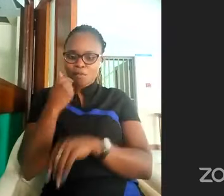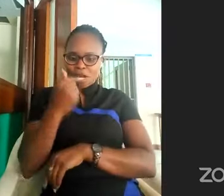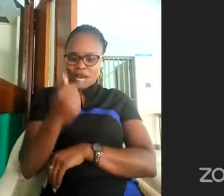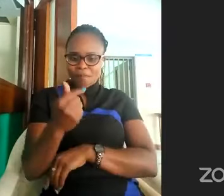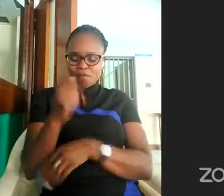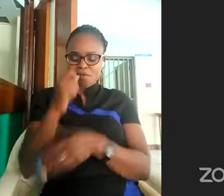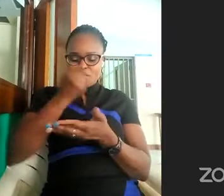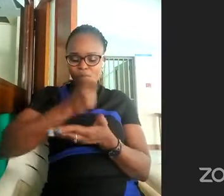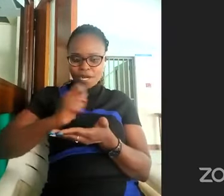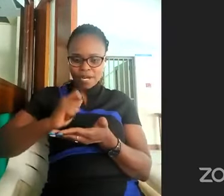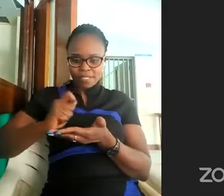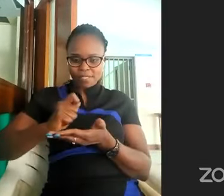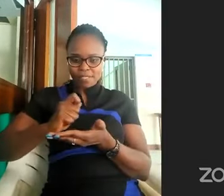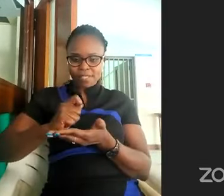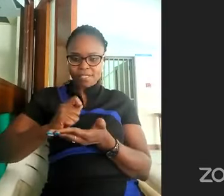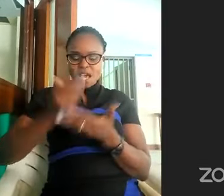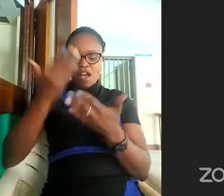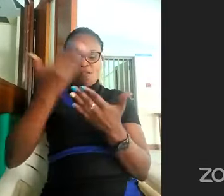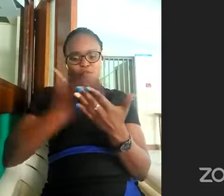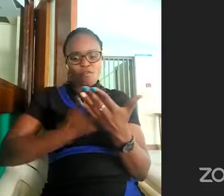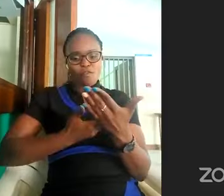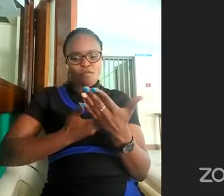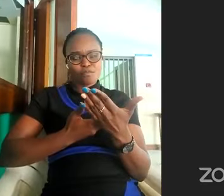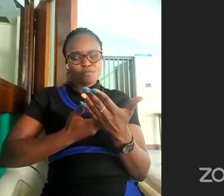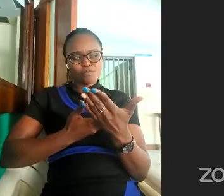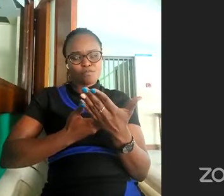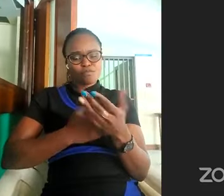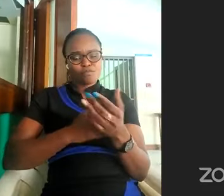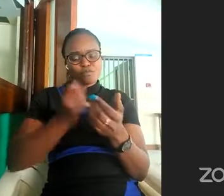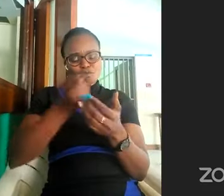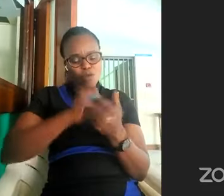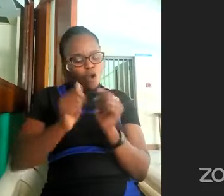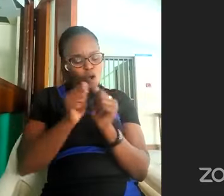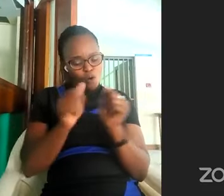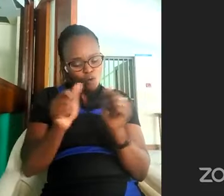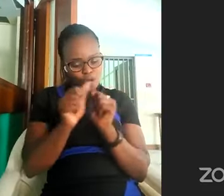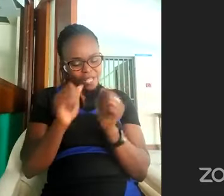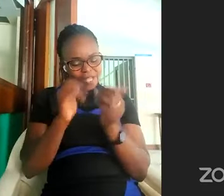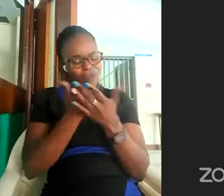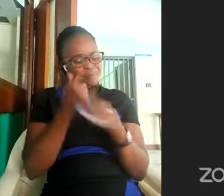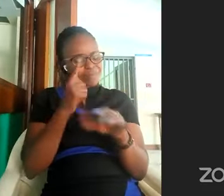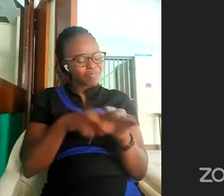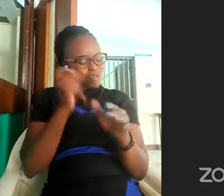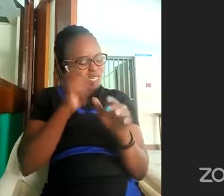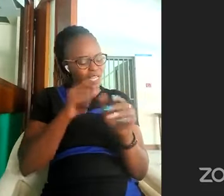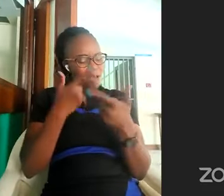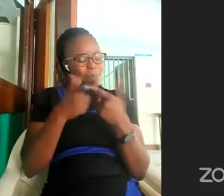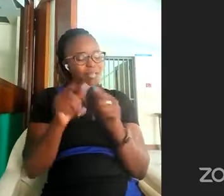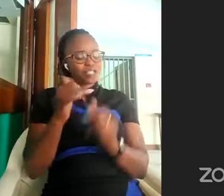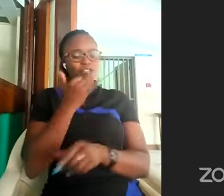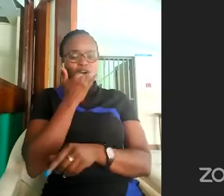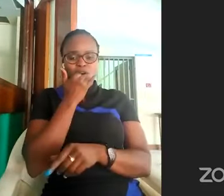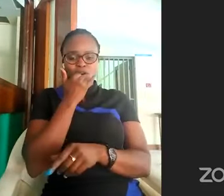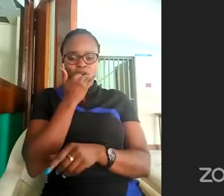wakijaza form hawajazi vizuri. That is why unapata hata ikifika kama wanataka hiyo tax exemption na everything hawazipati